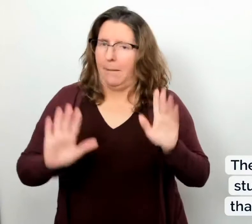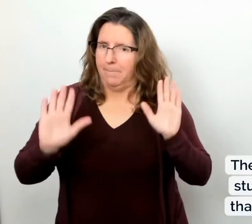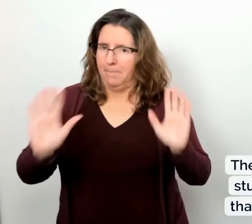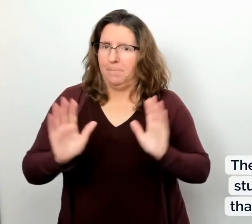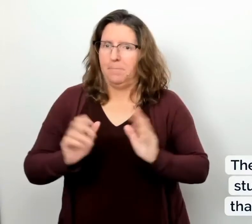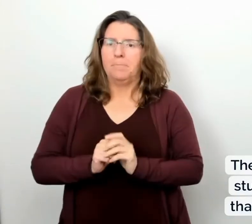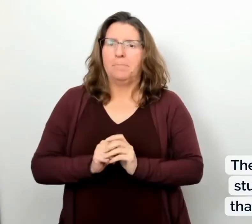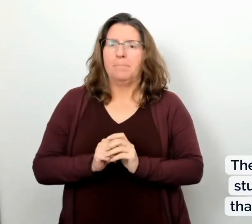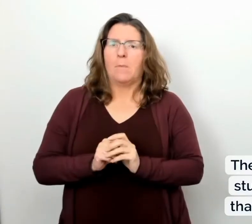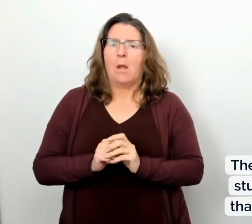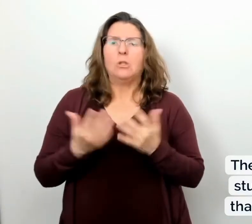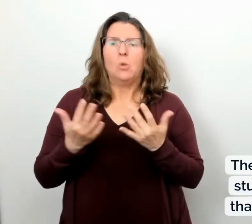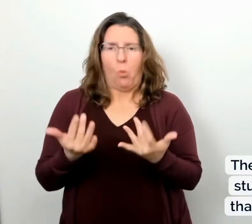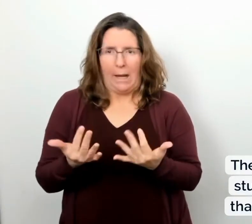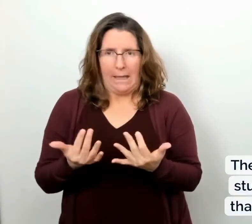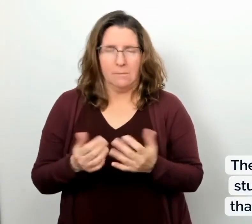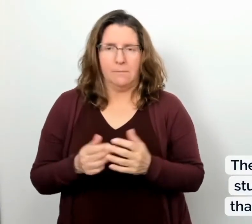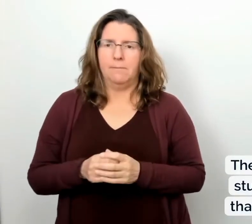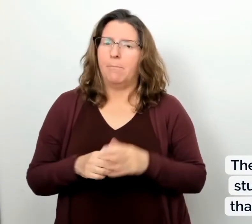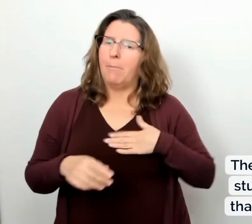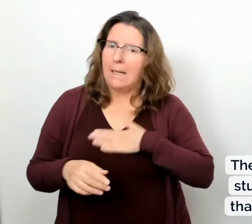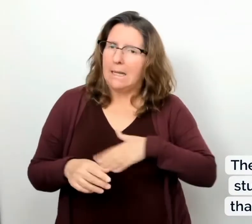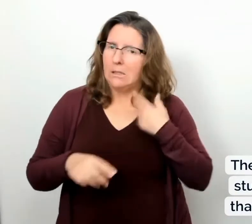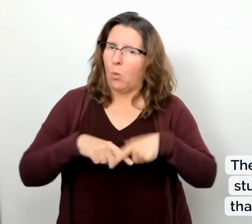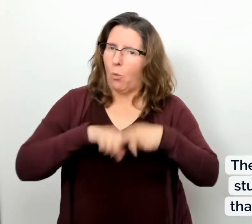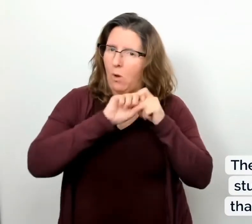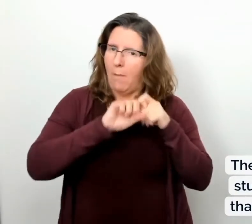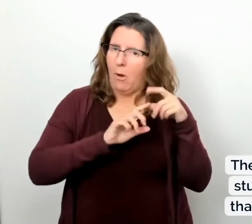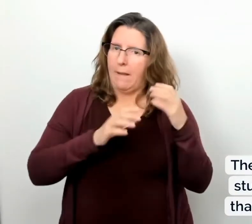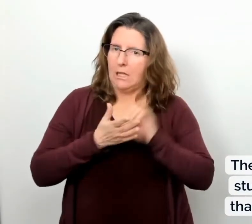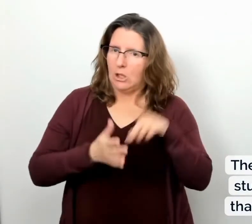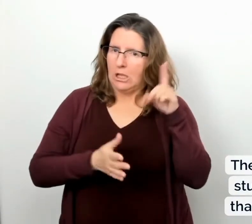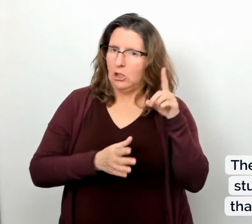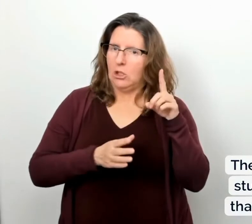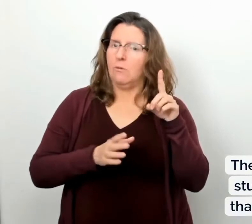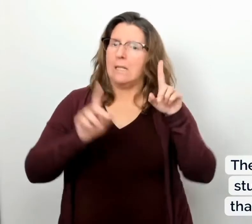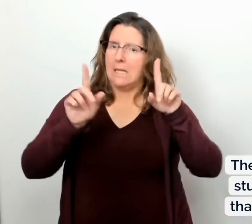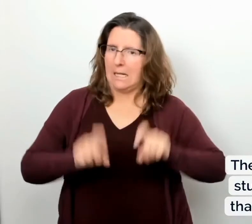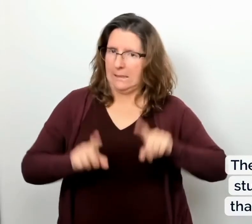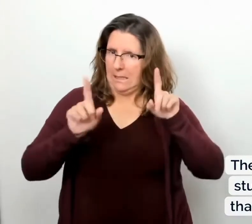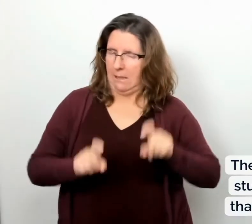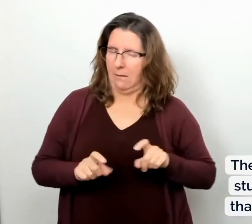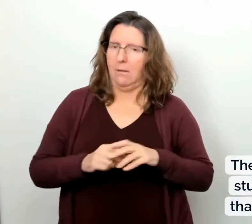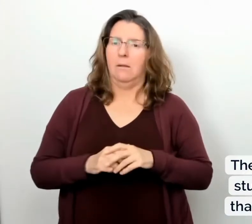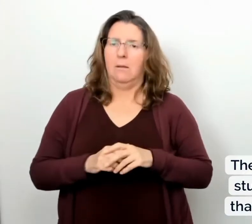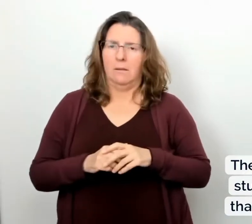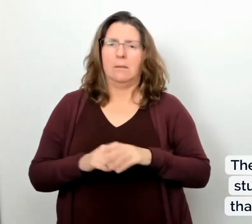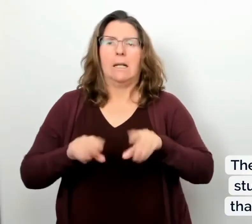testing by saying the mainstream, non-signing teacher's observations of the student suggest an intellectual